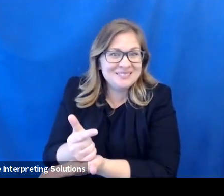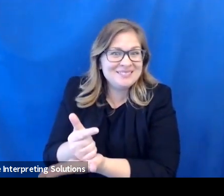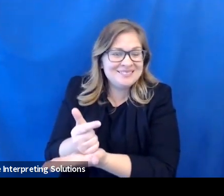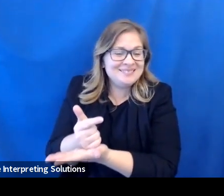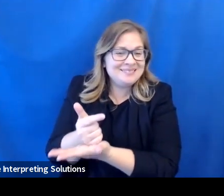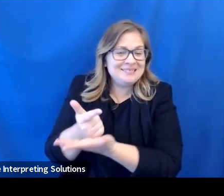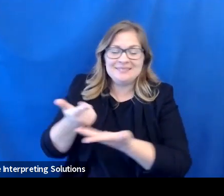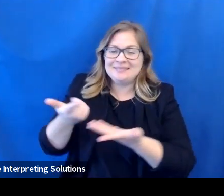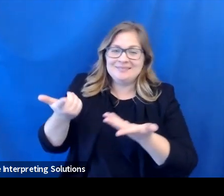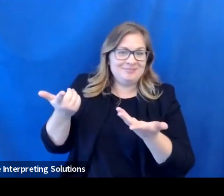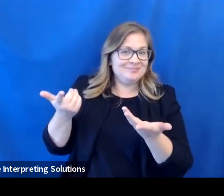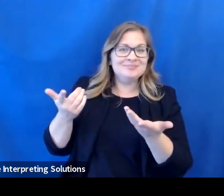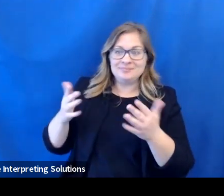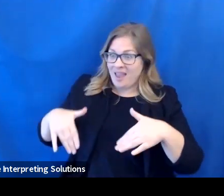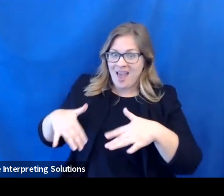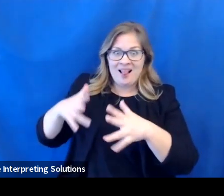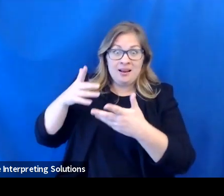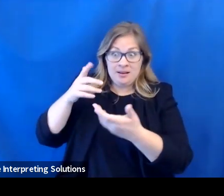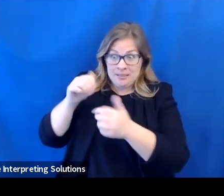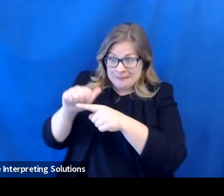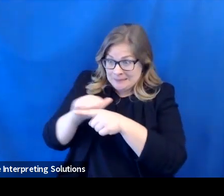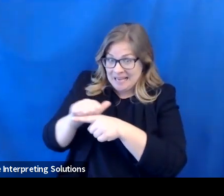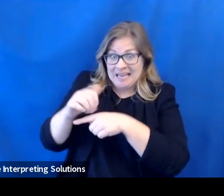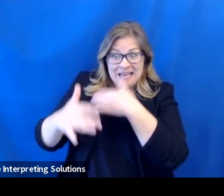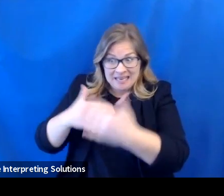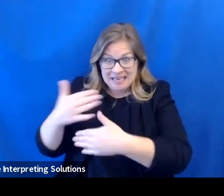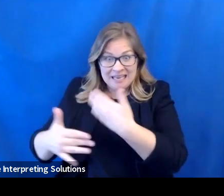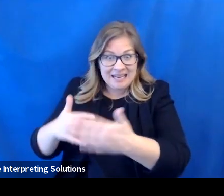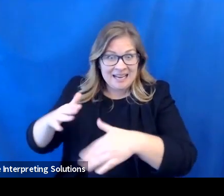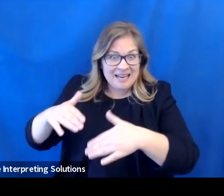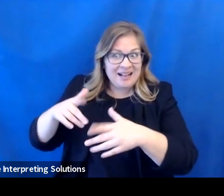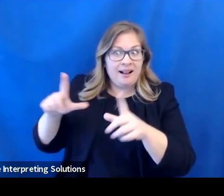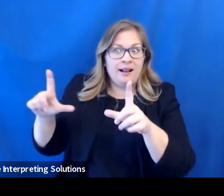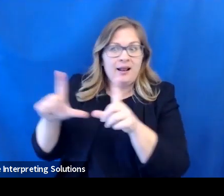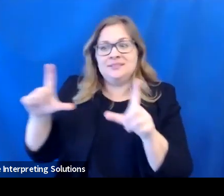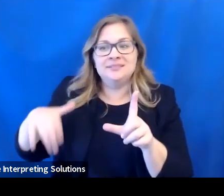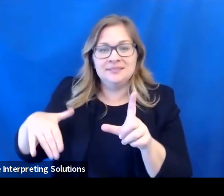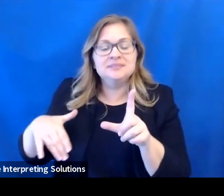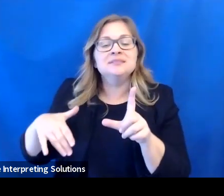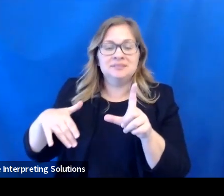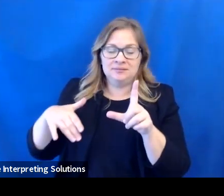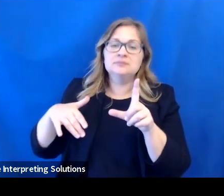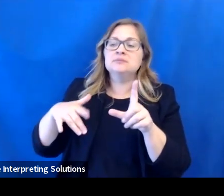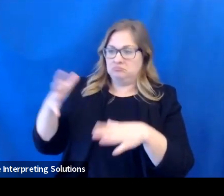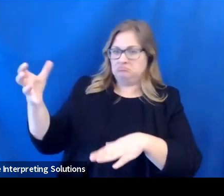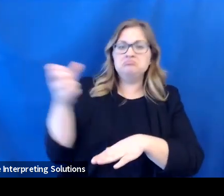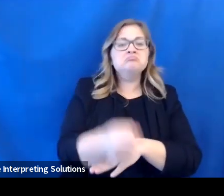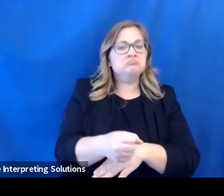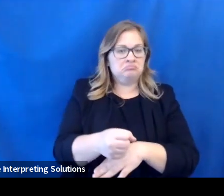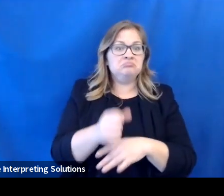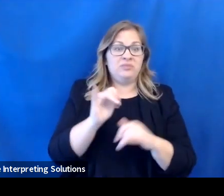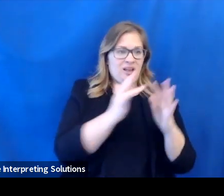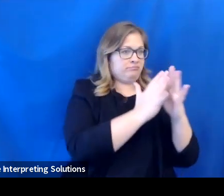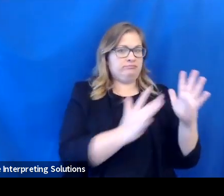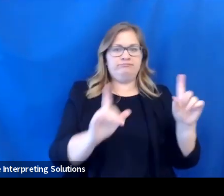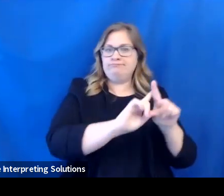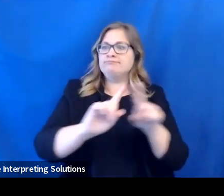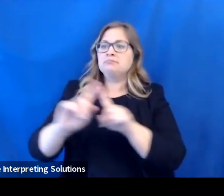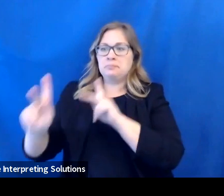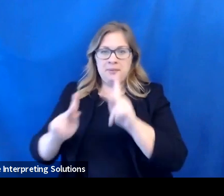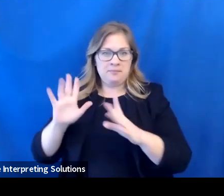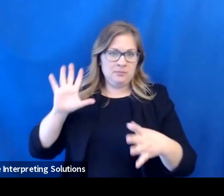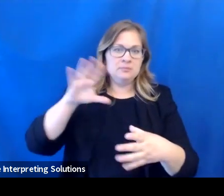into the field. So we are definitely looking at what kind of regulatory support we may need for